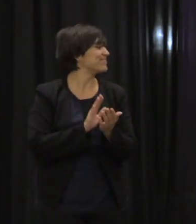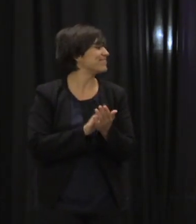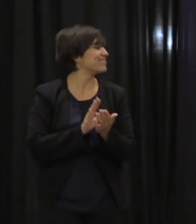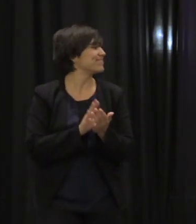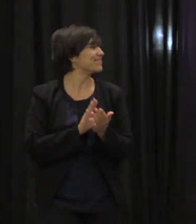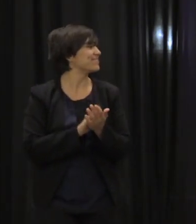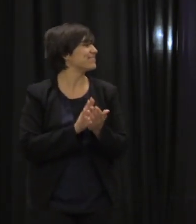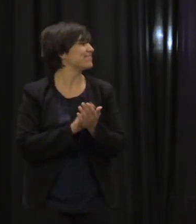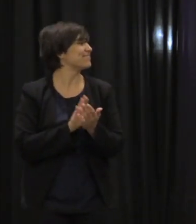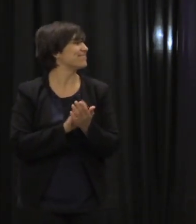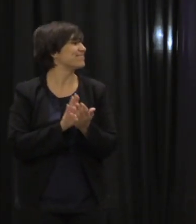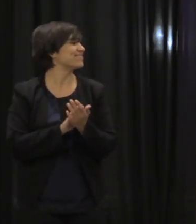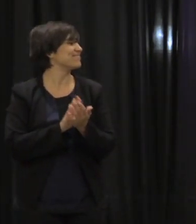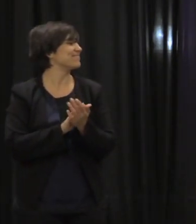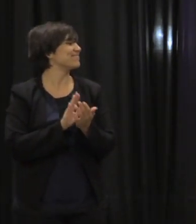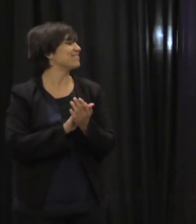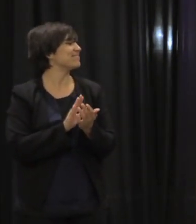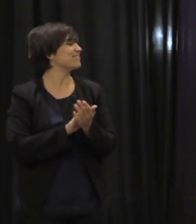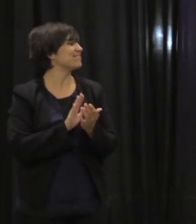Thank you.